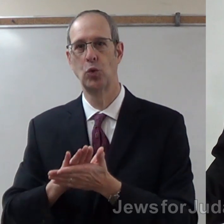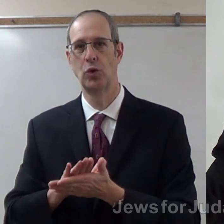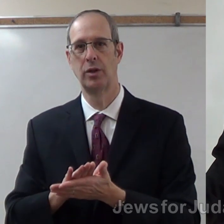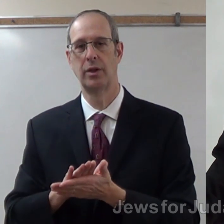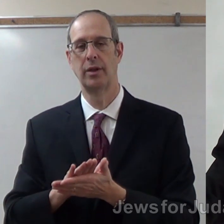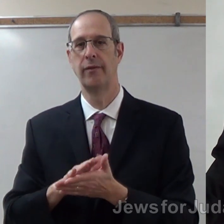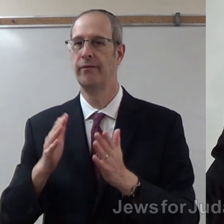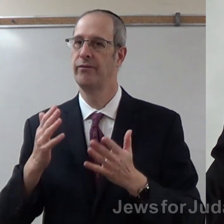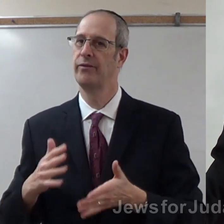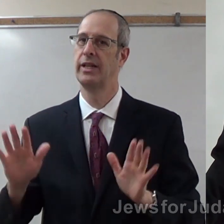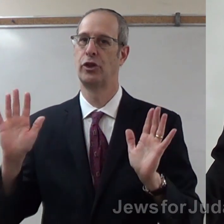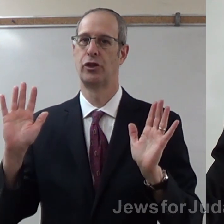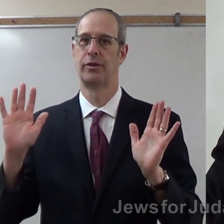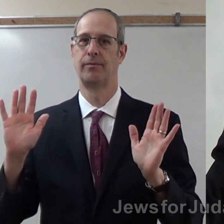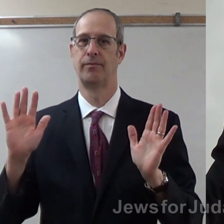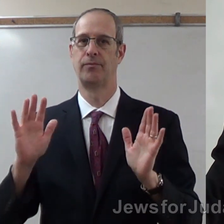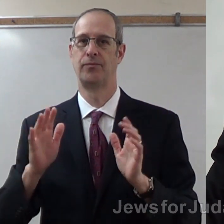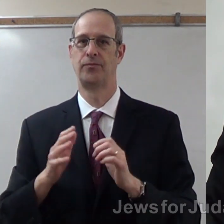and that was it.